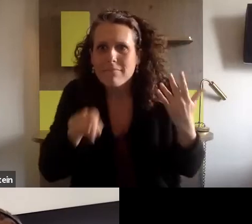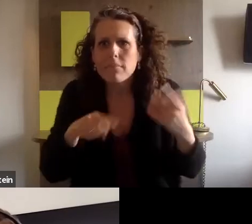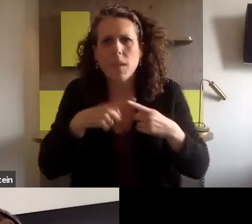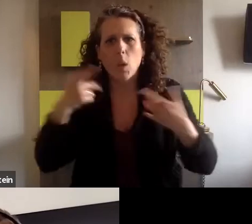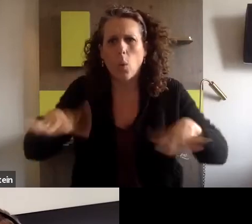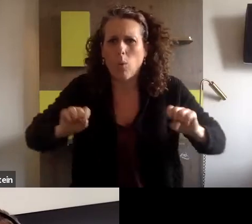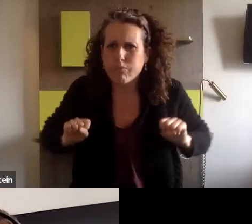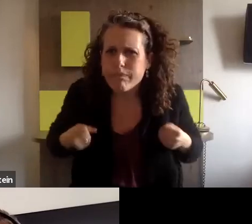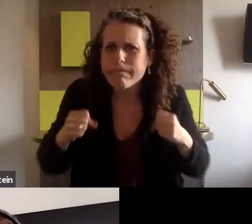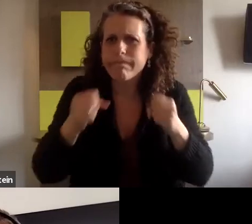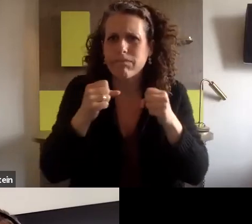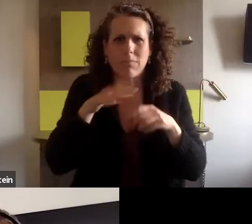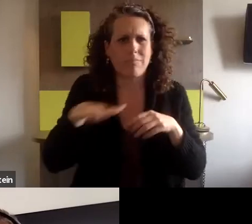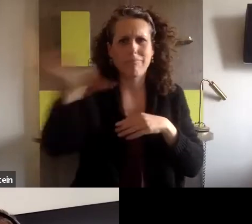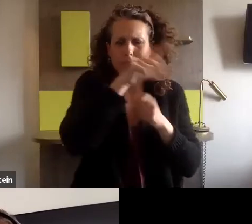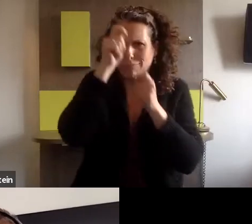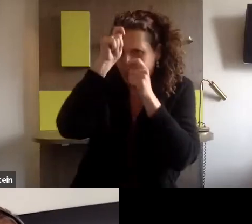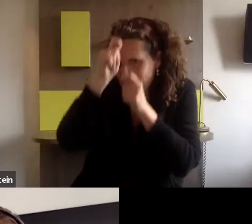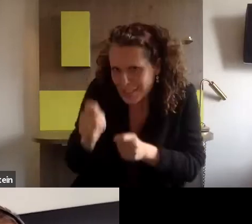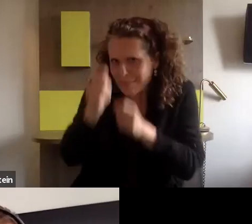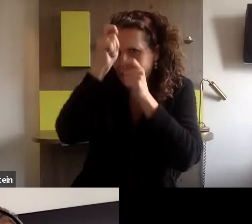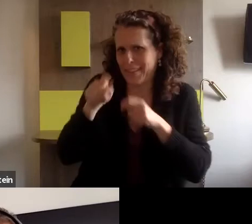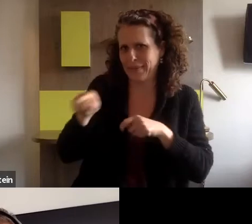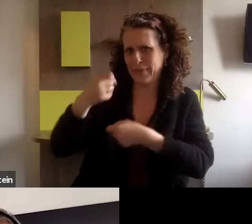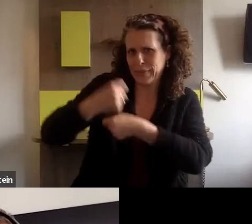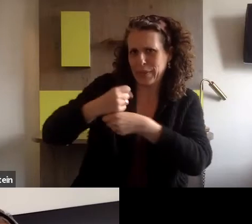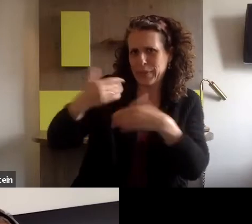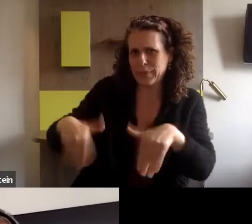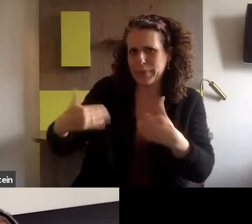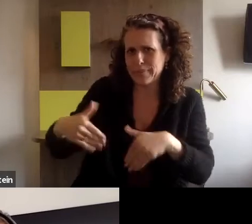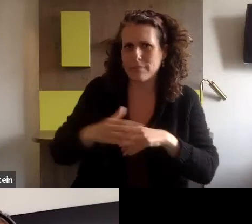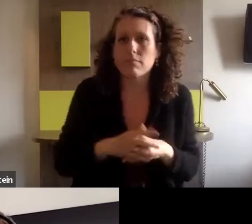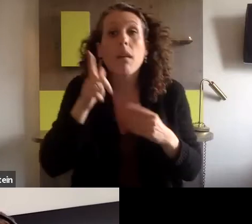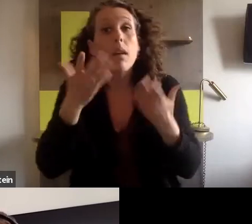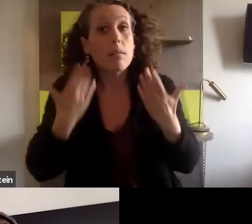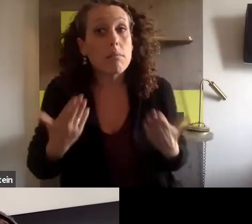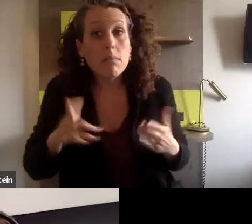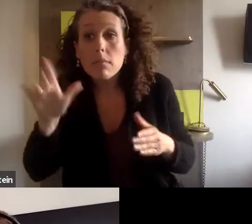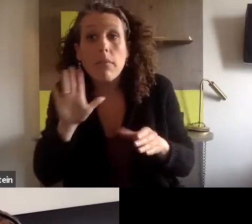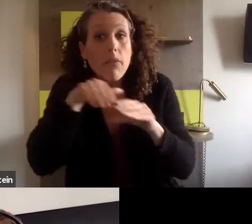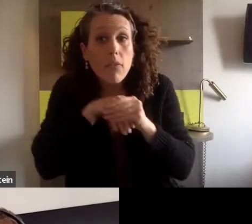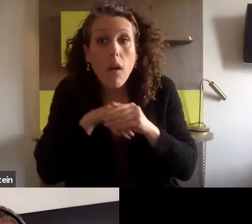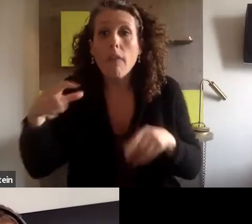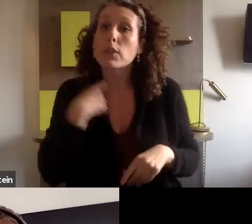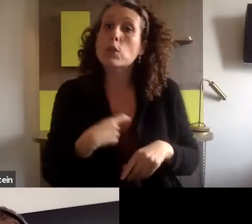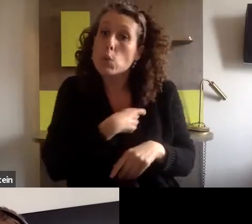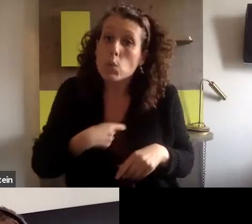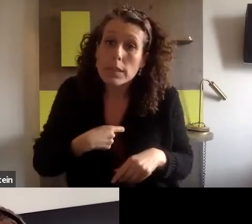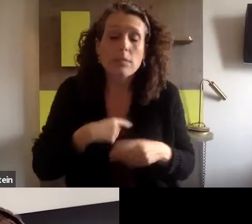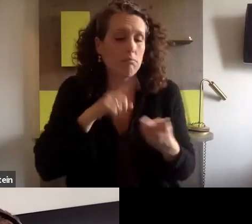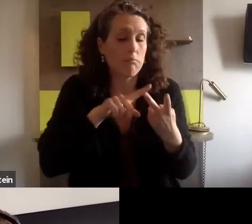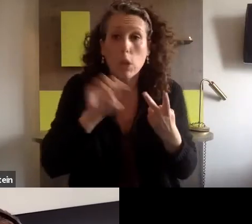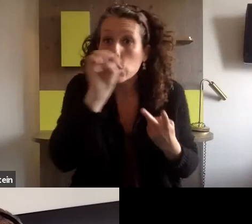highly respected conference presenter. He's currently involved in different Swiss, European, and